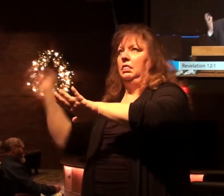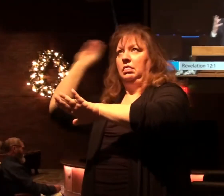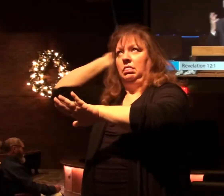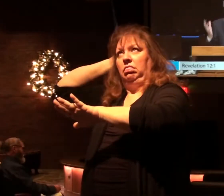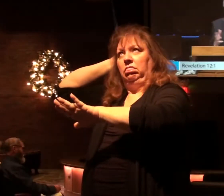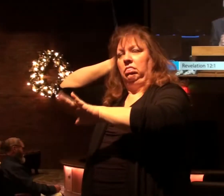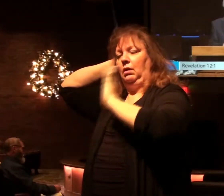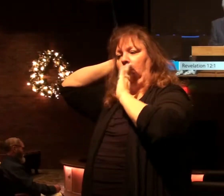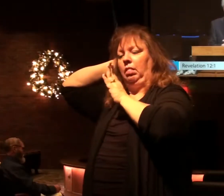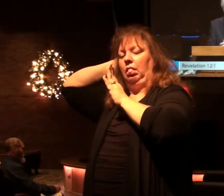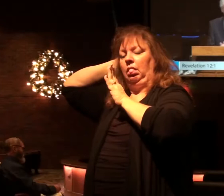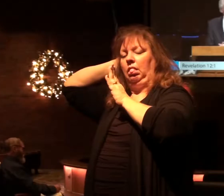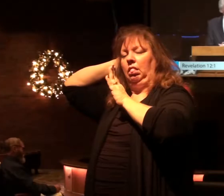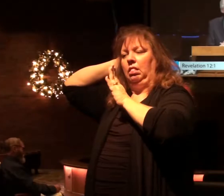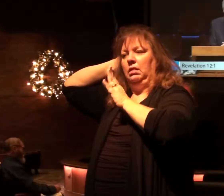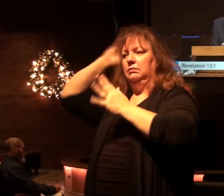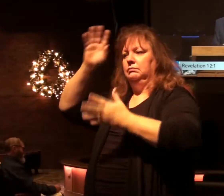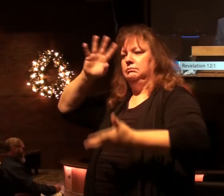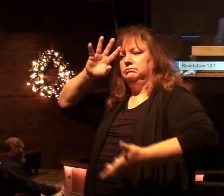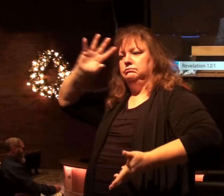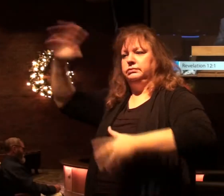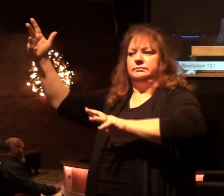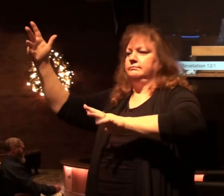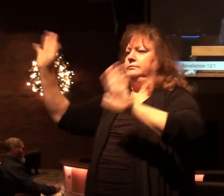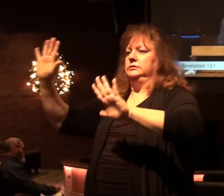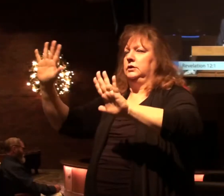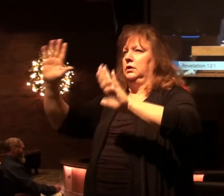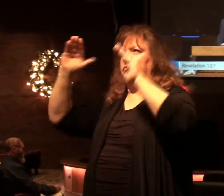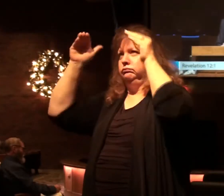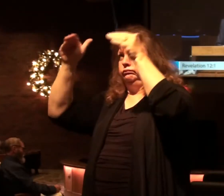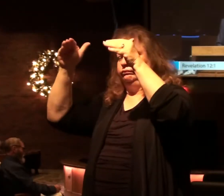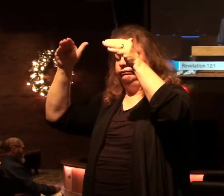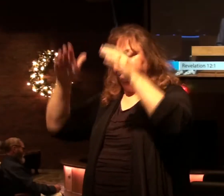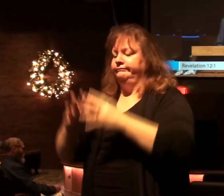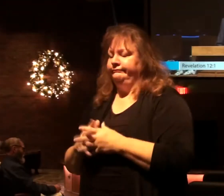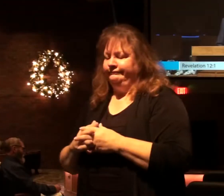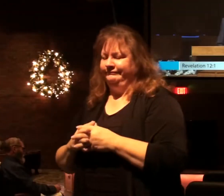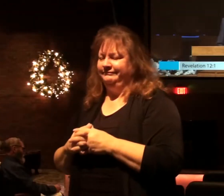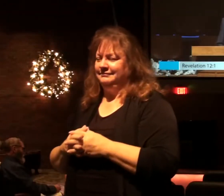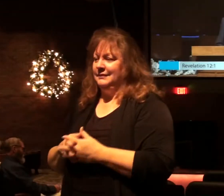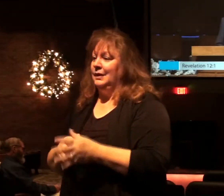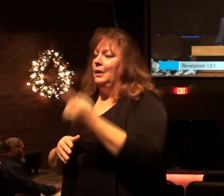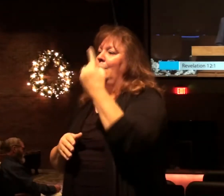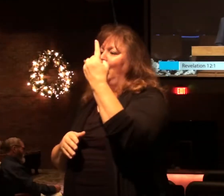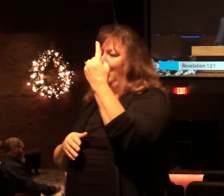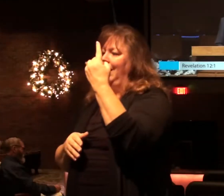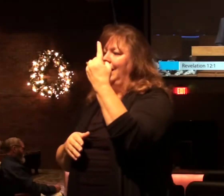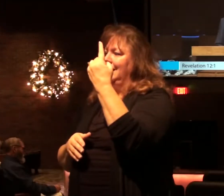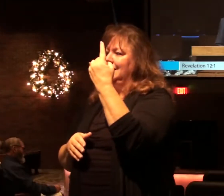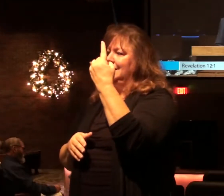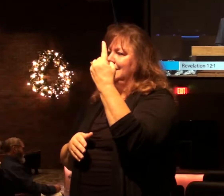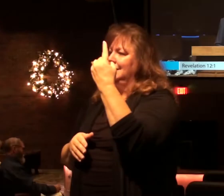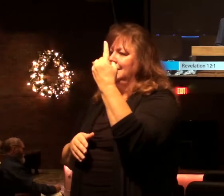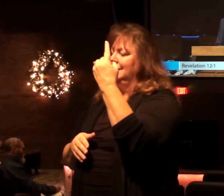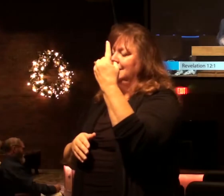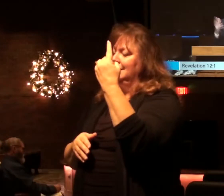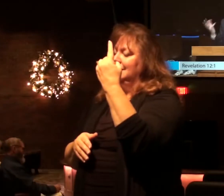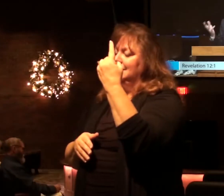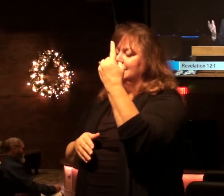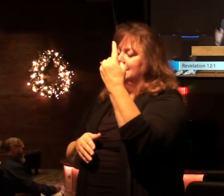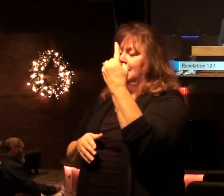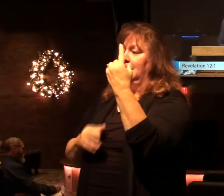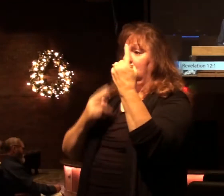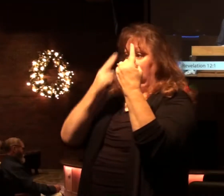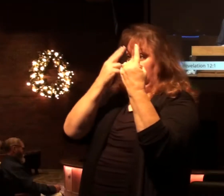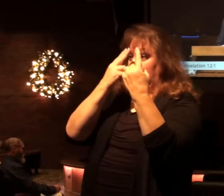mind. And we need to stay focused. One major view that is taken, for example, by